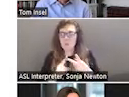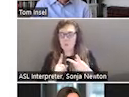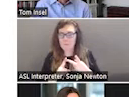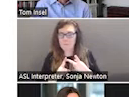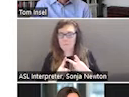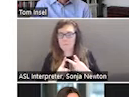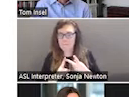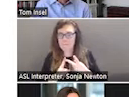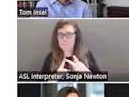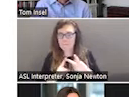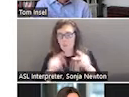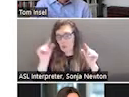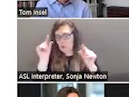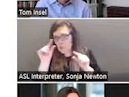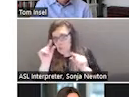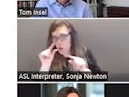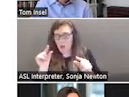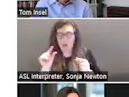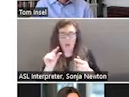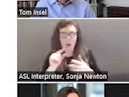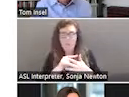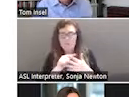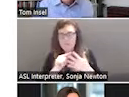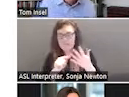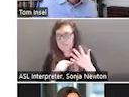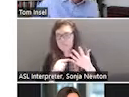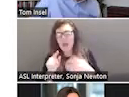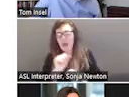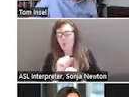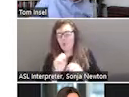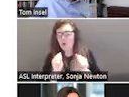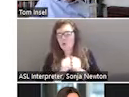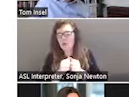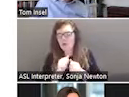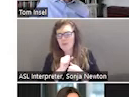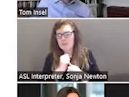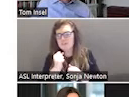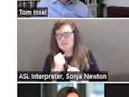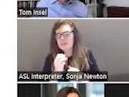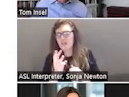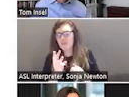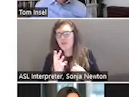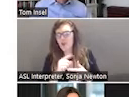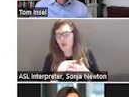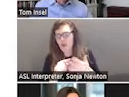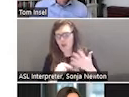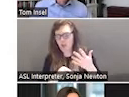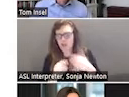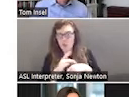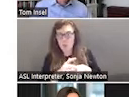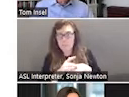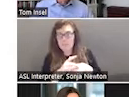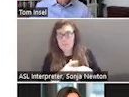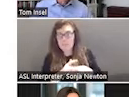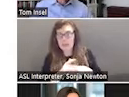like Google, or you could take any of them, because I've worked with several, but they are just obsessed. It's almost obnoxious how obsessed they are